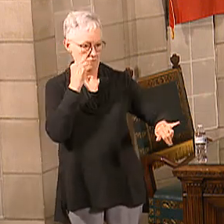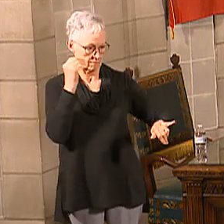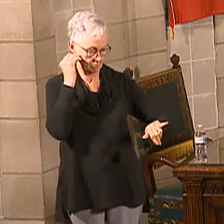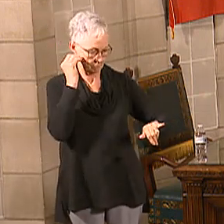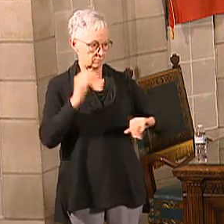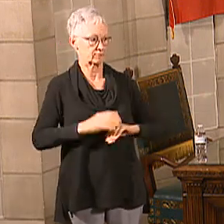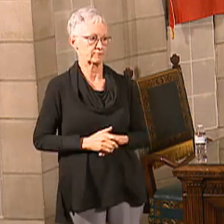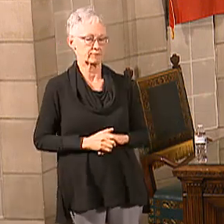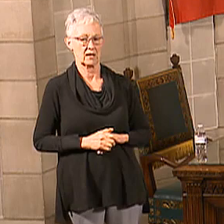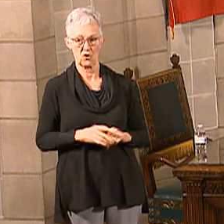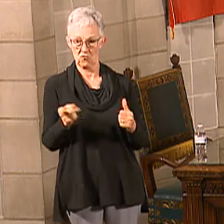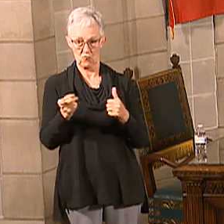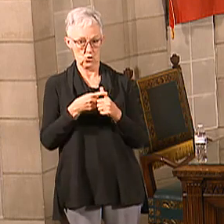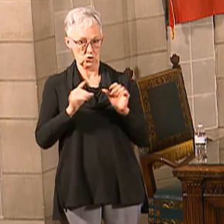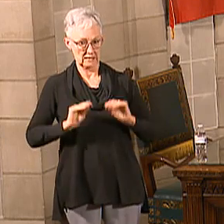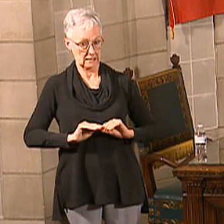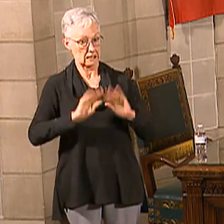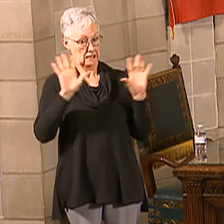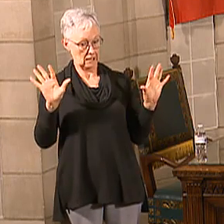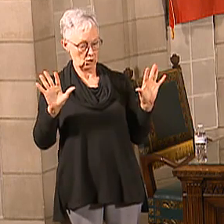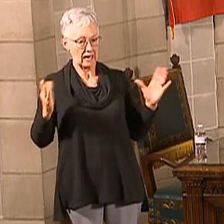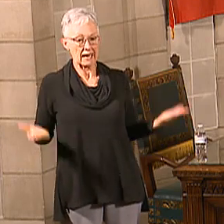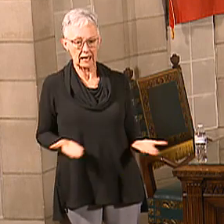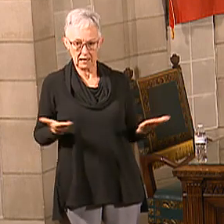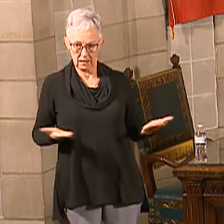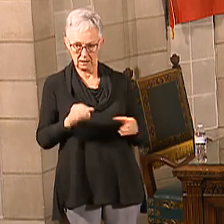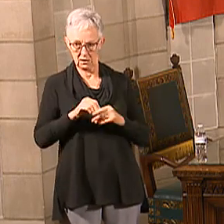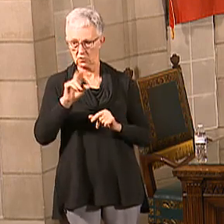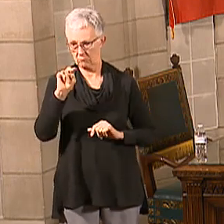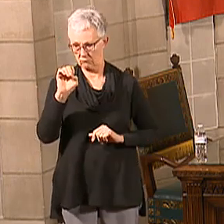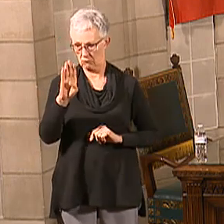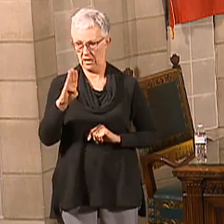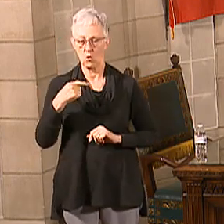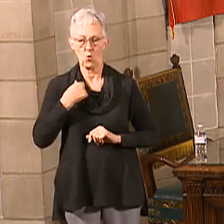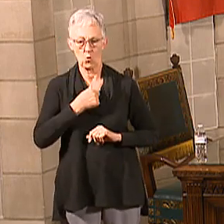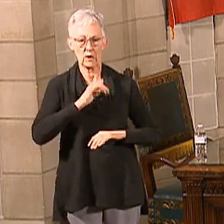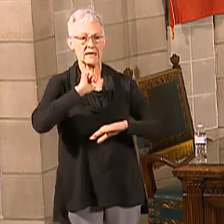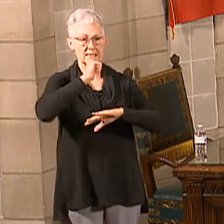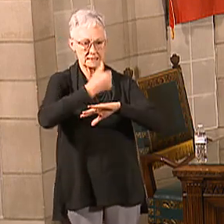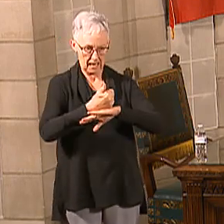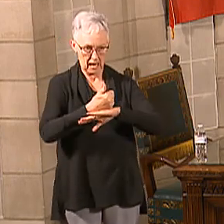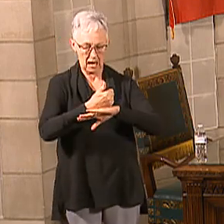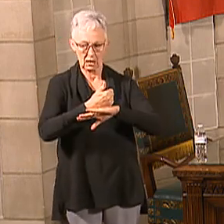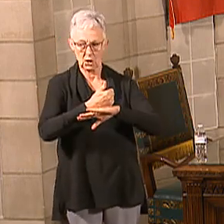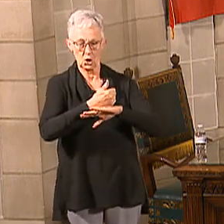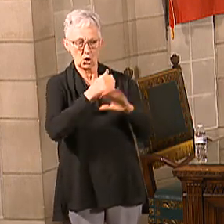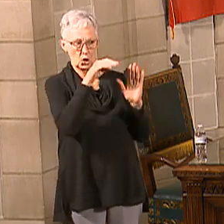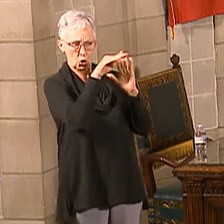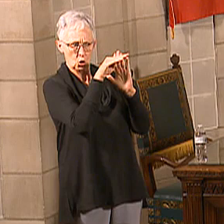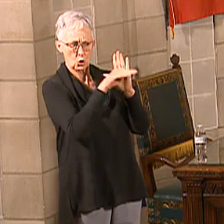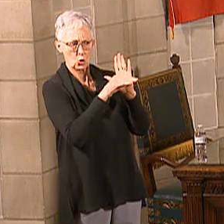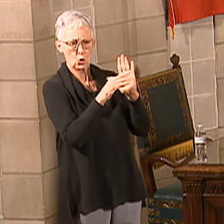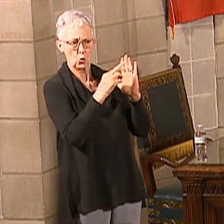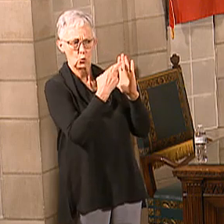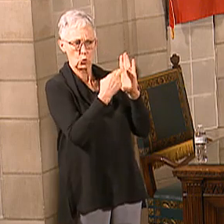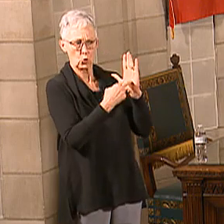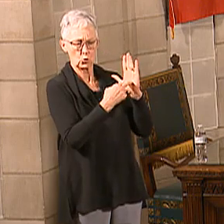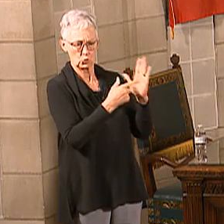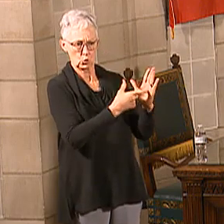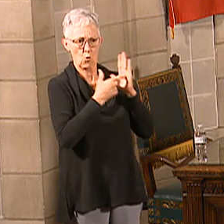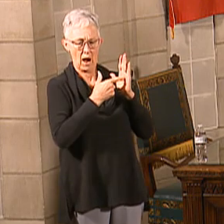all, I want to make clear that we have DHMs in our state based on a regional approach. So what we're doing is really trying to tailor